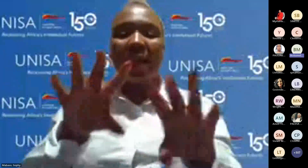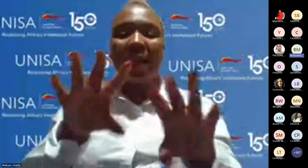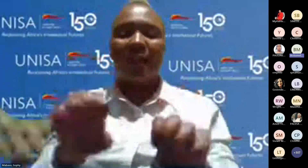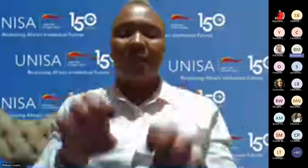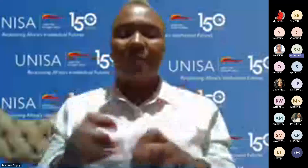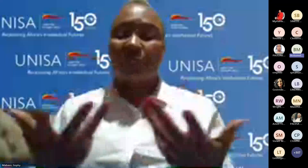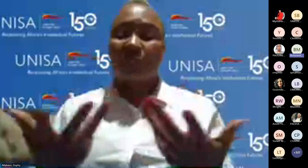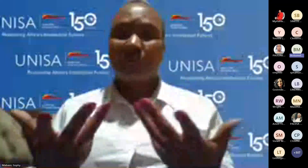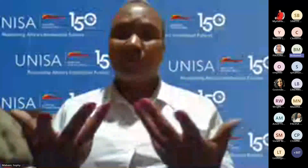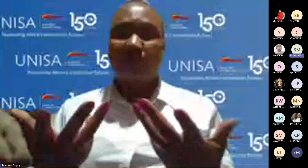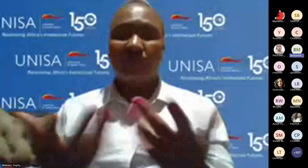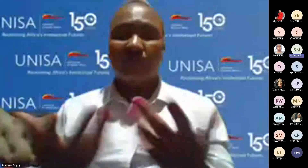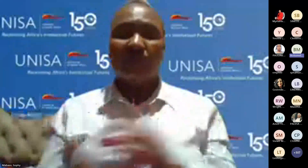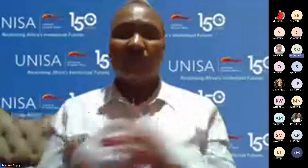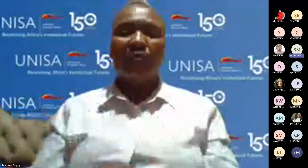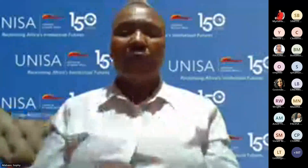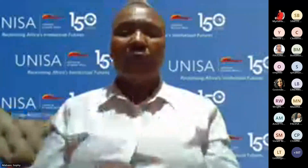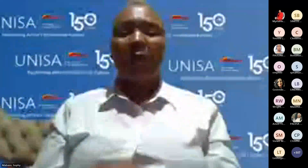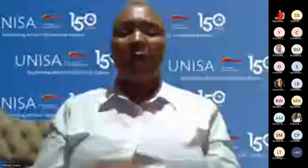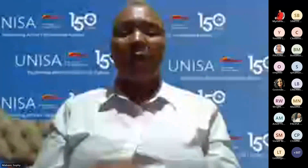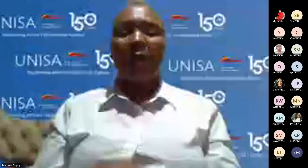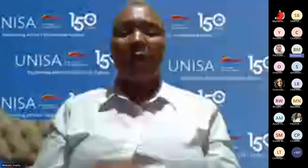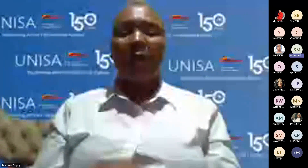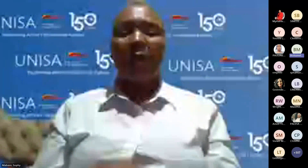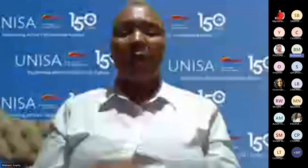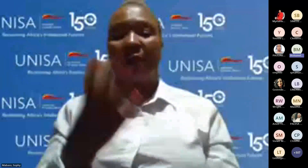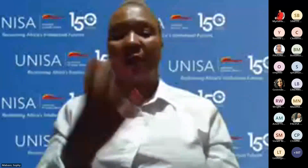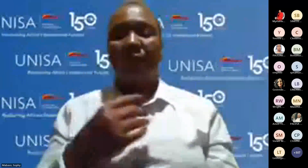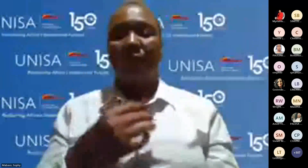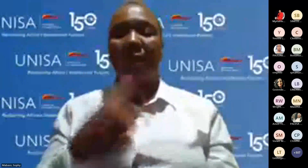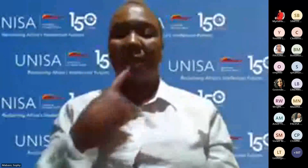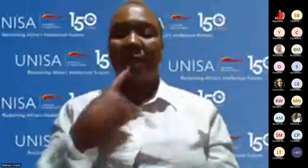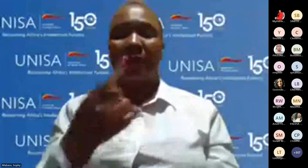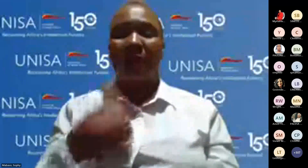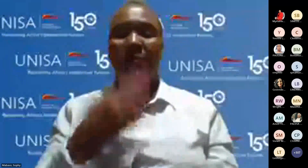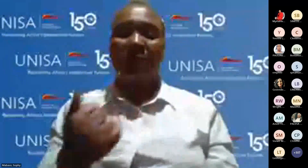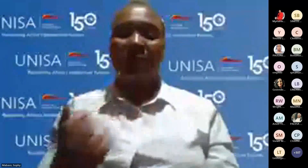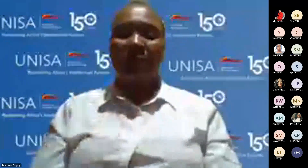specifically? Can someone please answer me? Please.